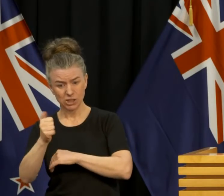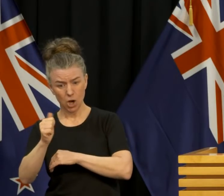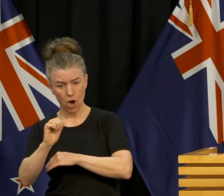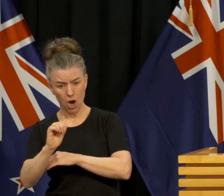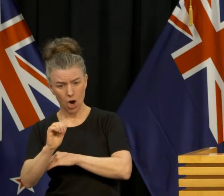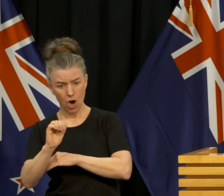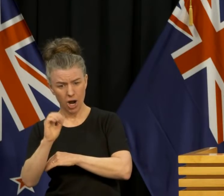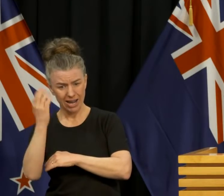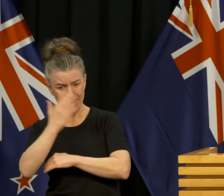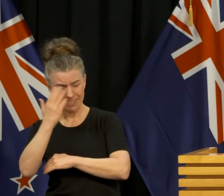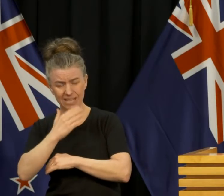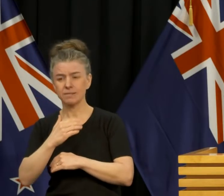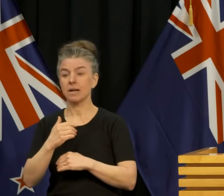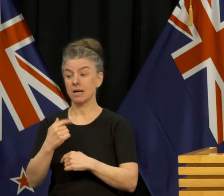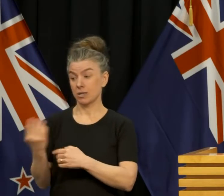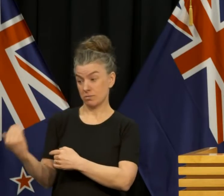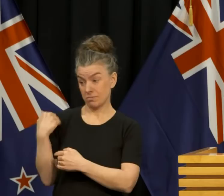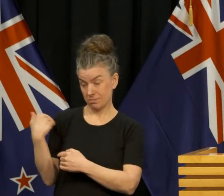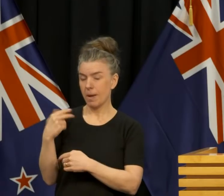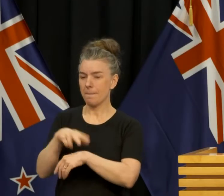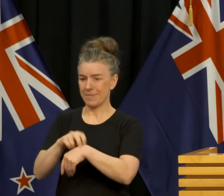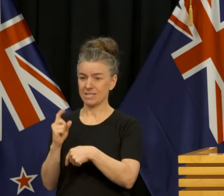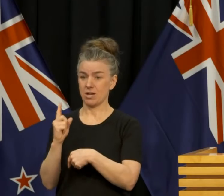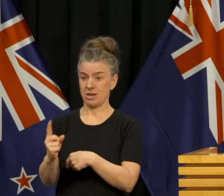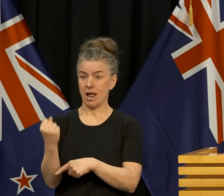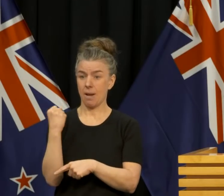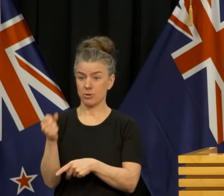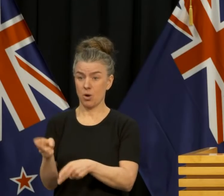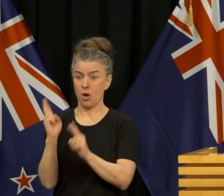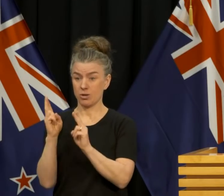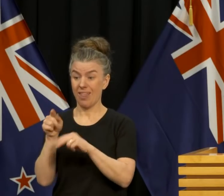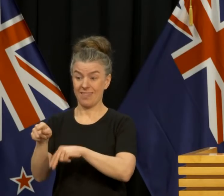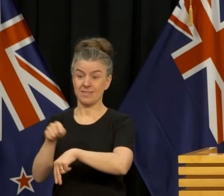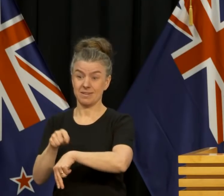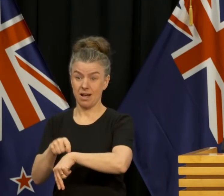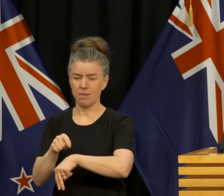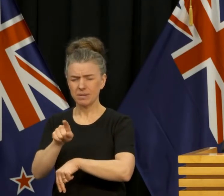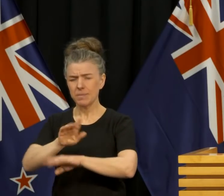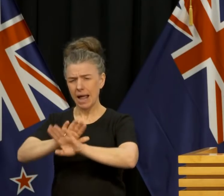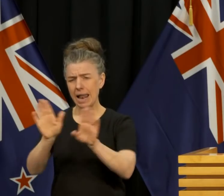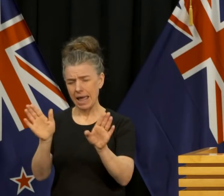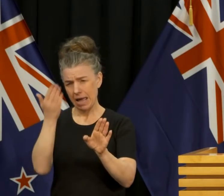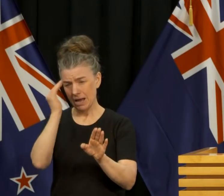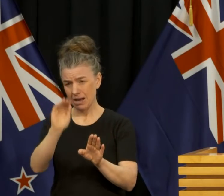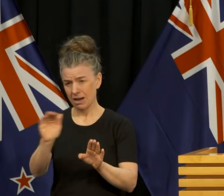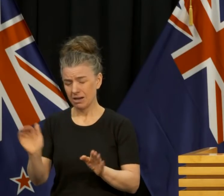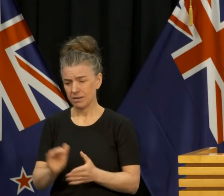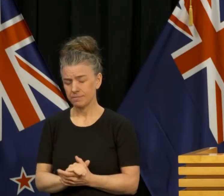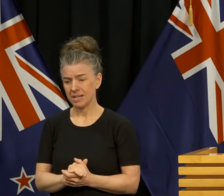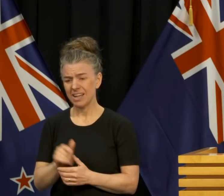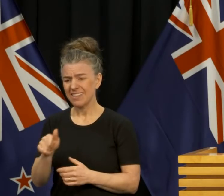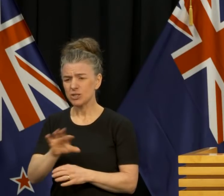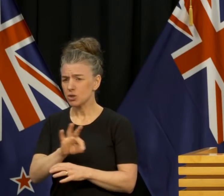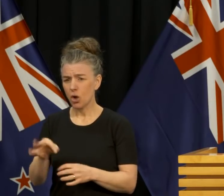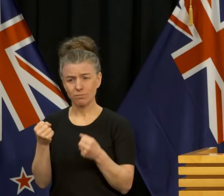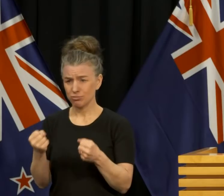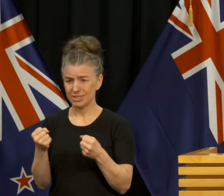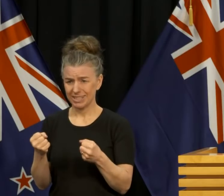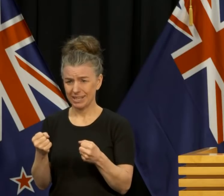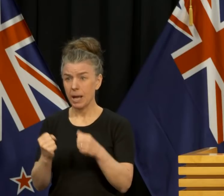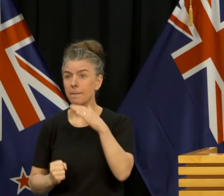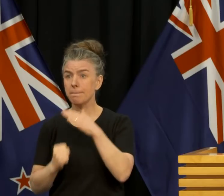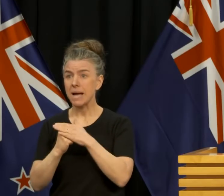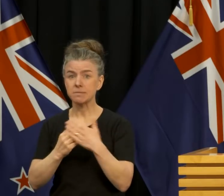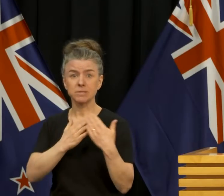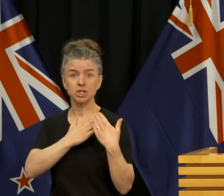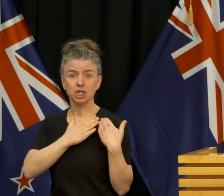I have been advised that there was a police officer on site at the time. Now, just to be clear here, though, these are not maximum security prisons. There is